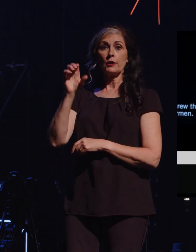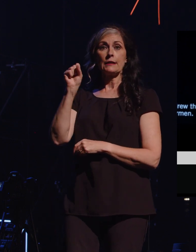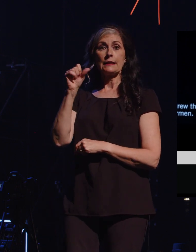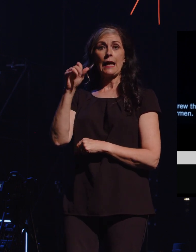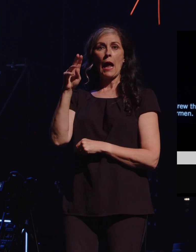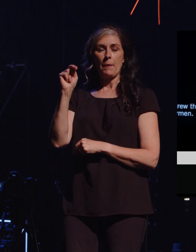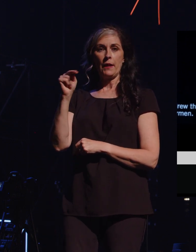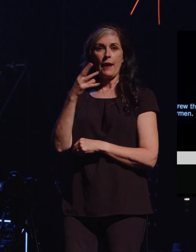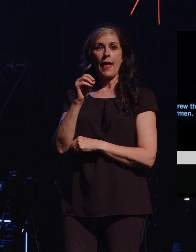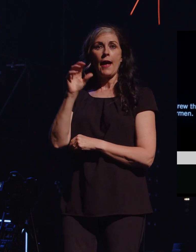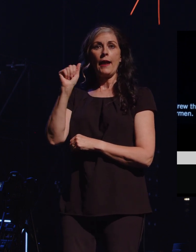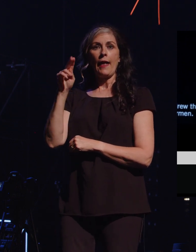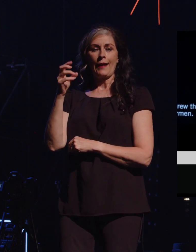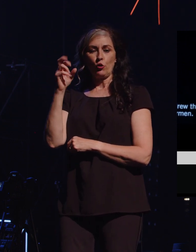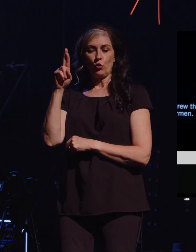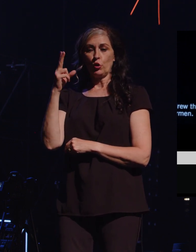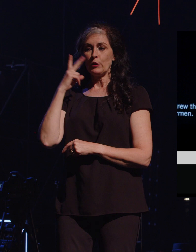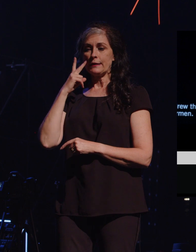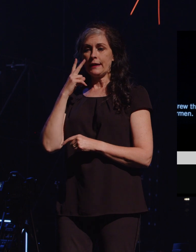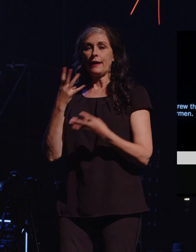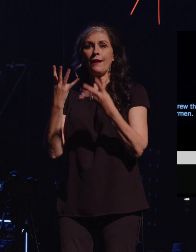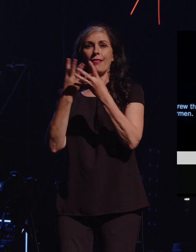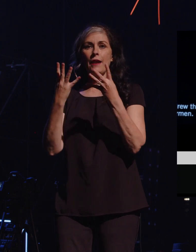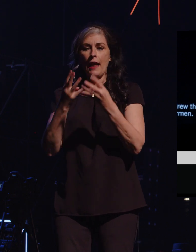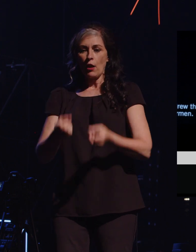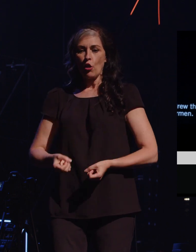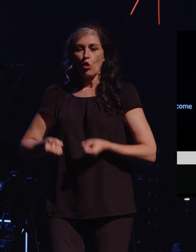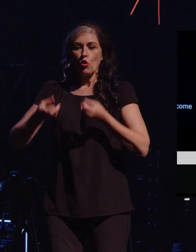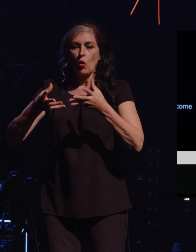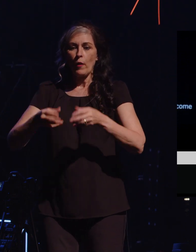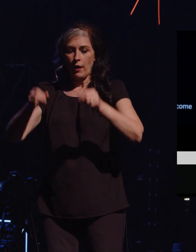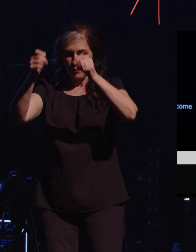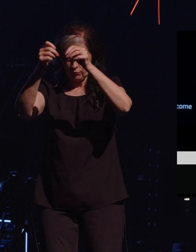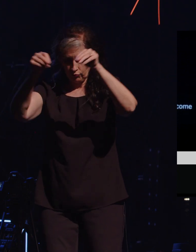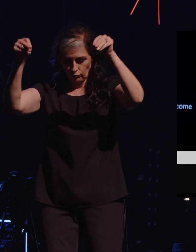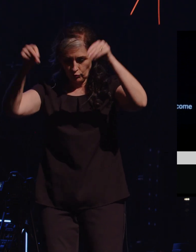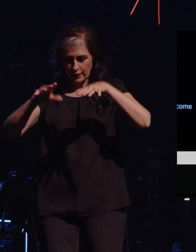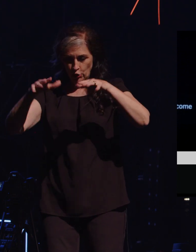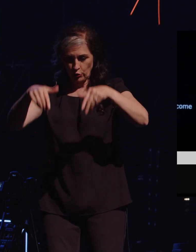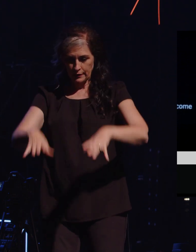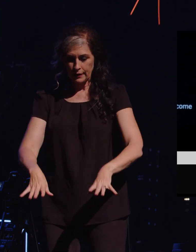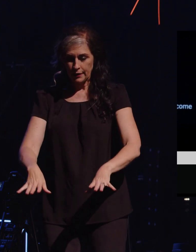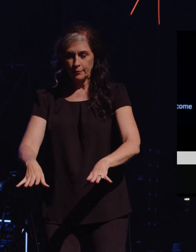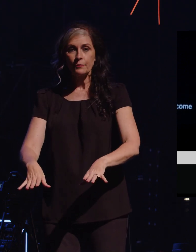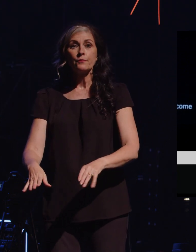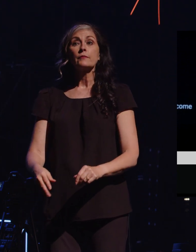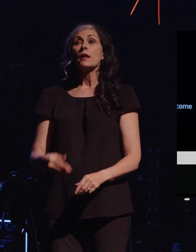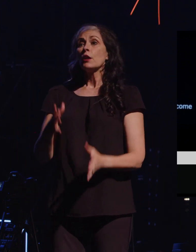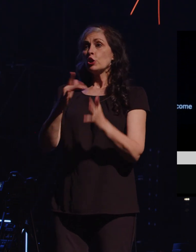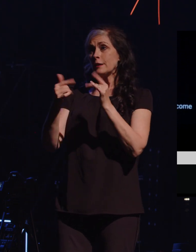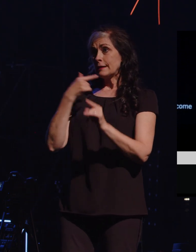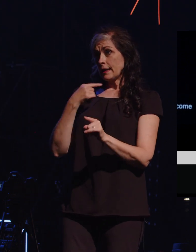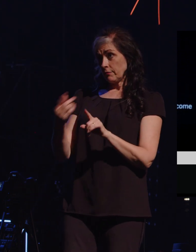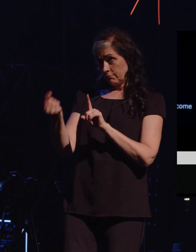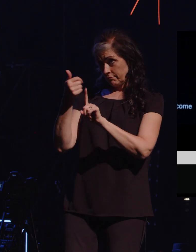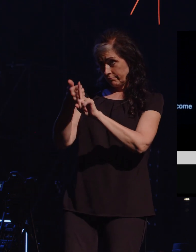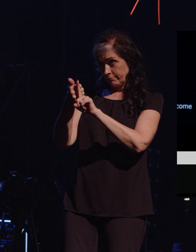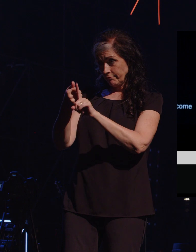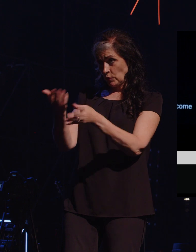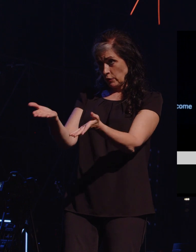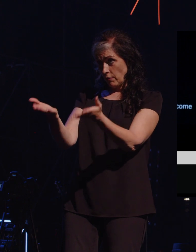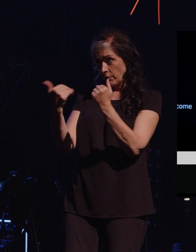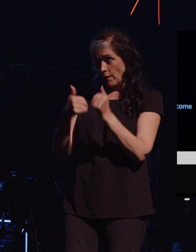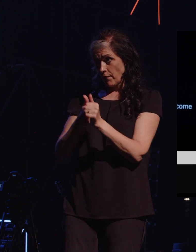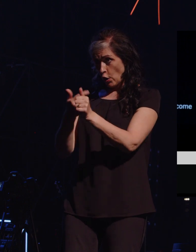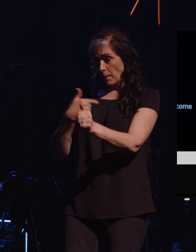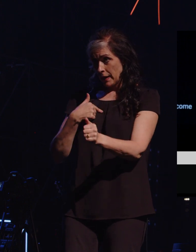a net into the sea, for they were fishermen. And Jesus said to them, follow me, and I will make you become